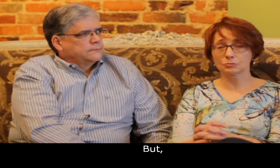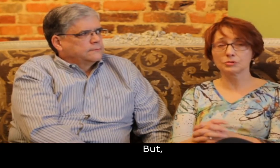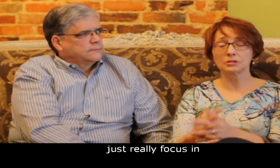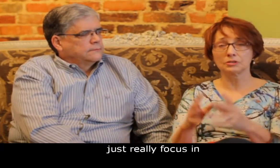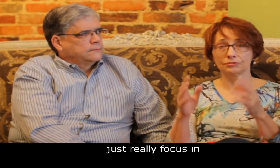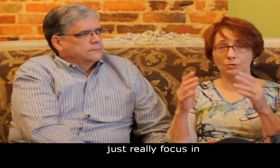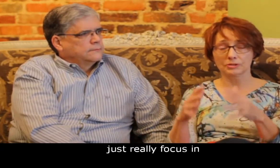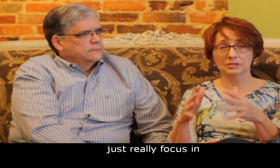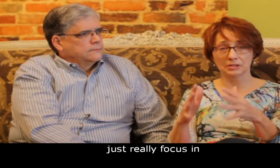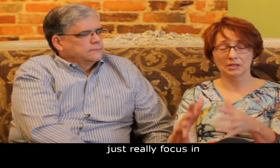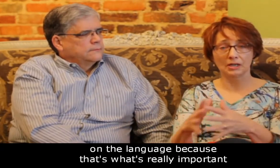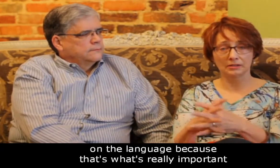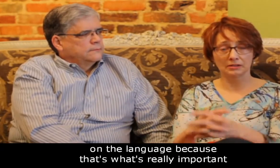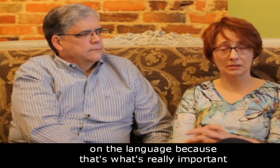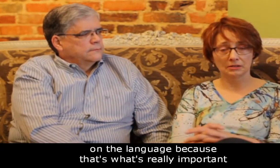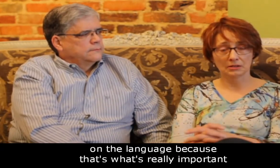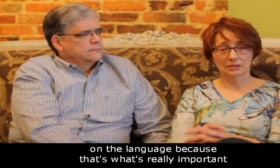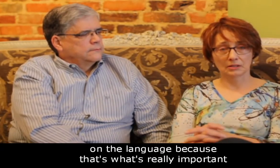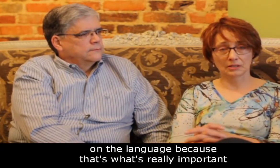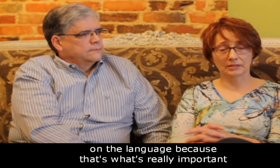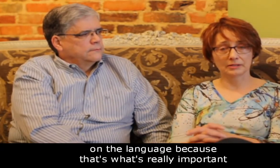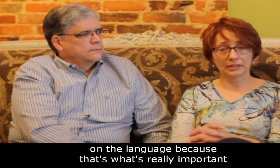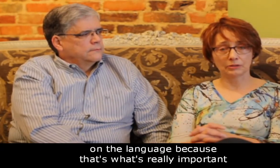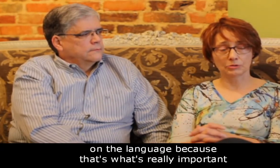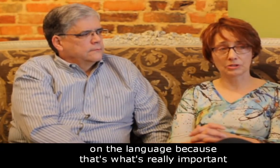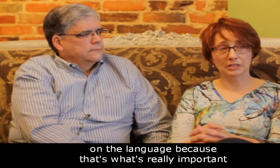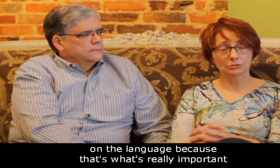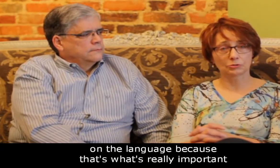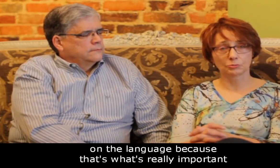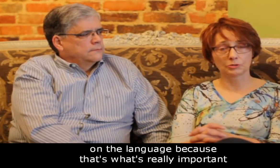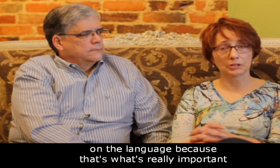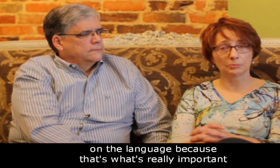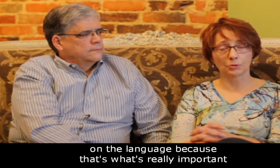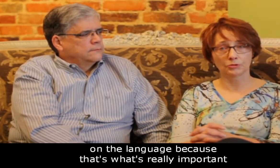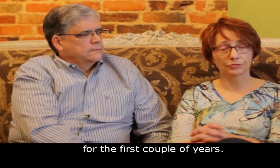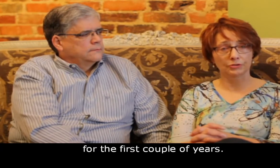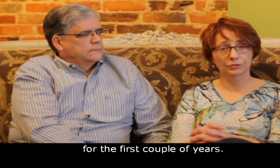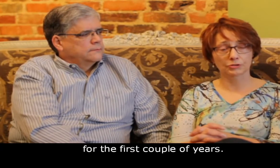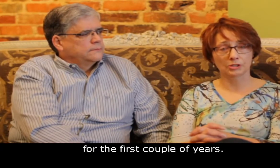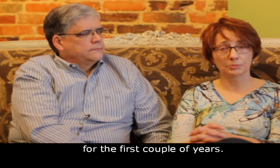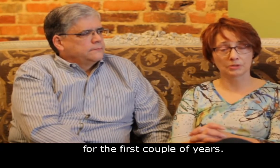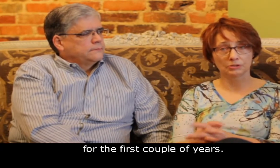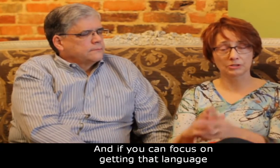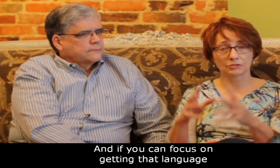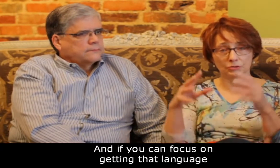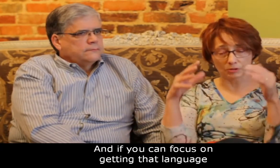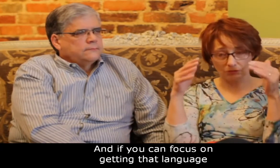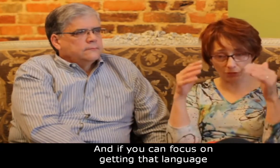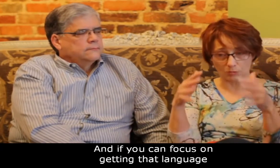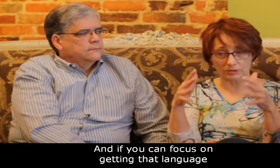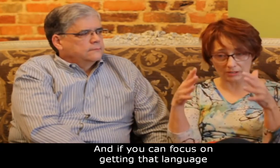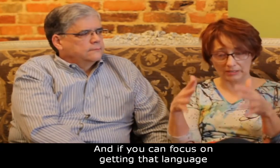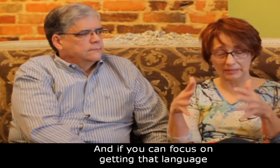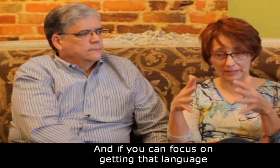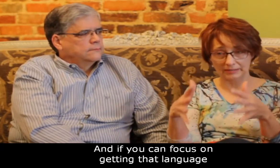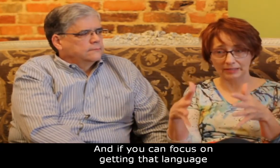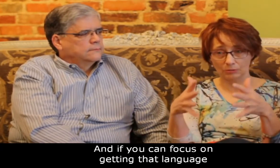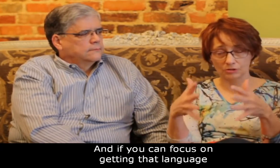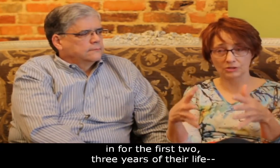really focus in on the language, because that's what's really important for the first couple of years. And if you can focus on getting that language in